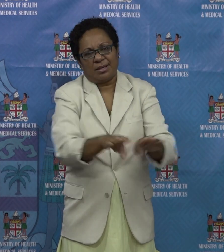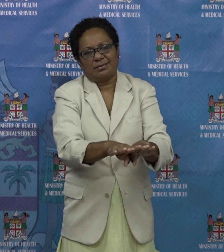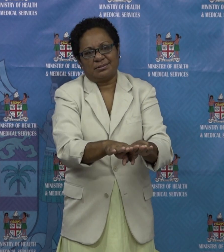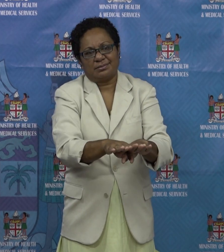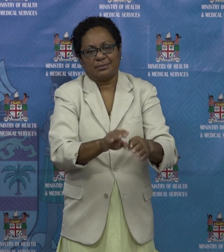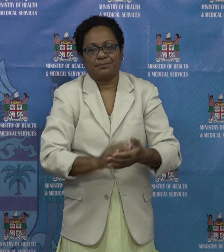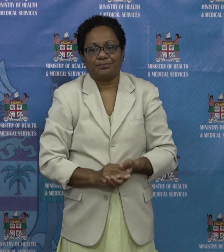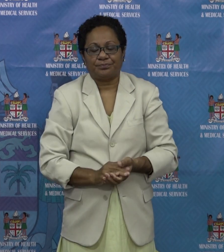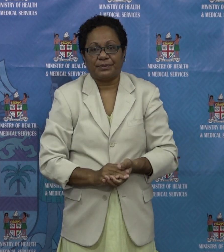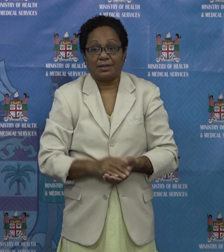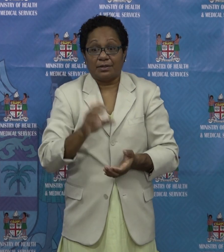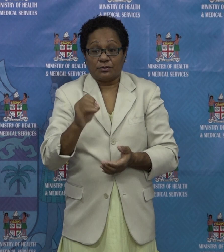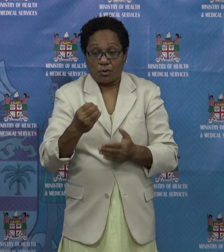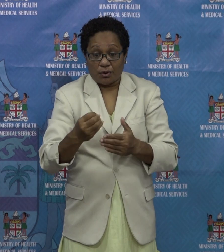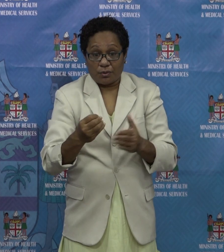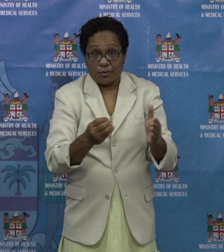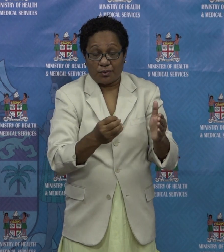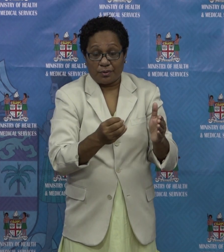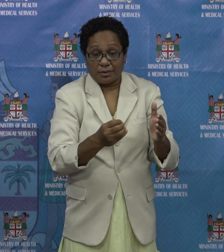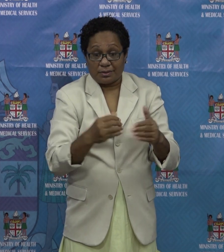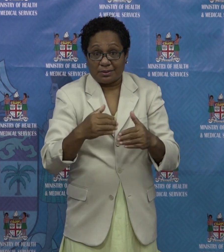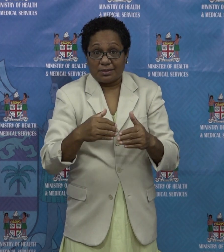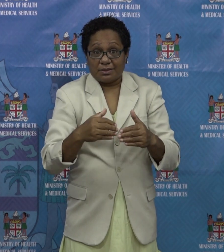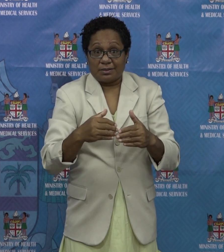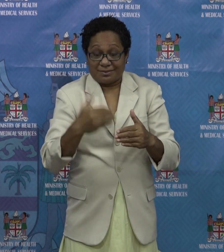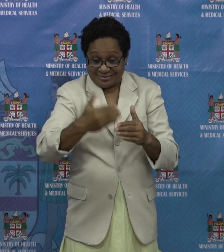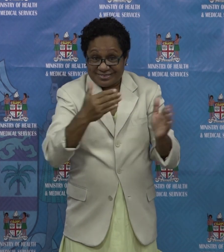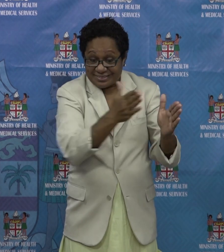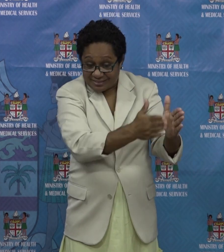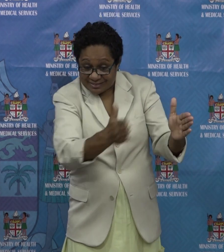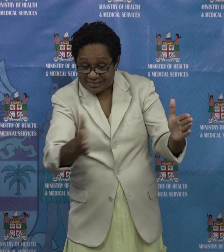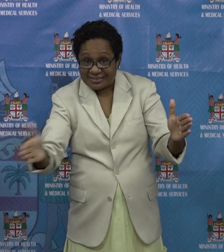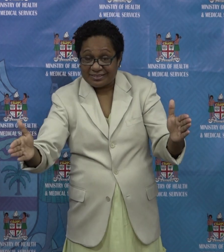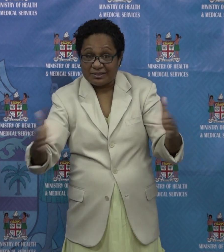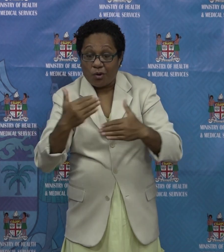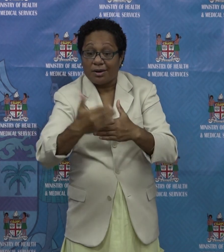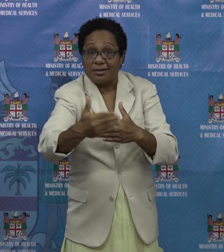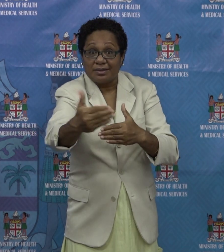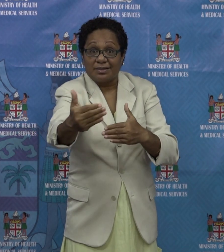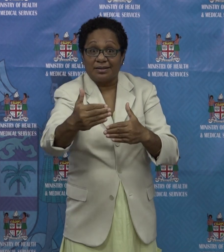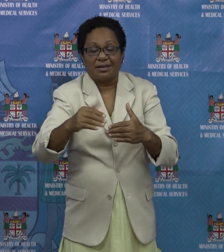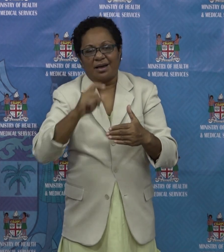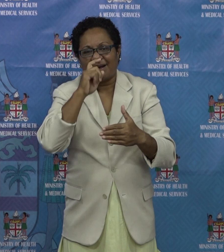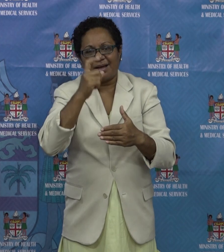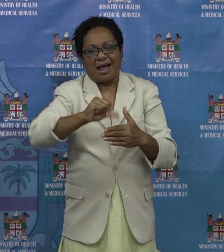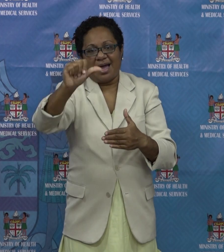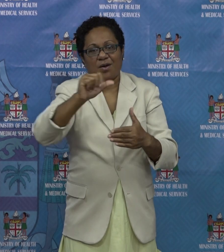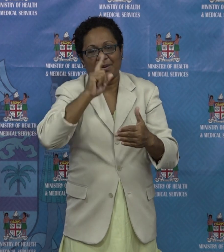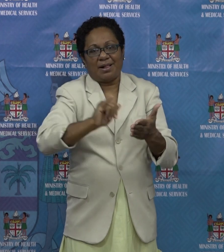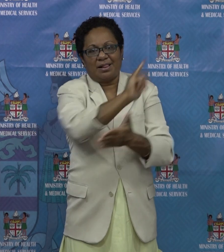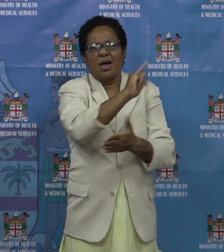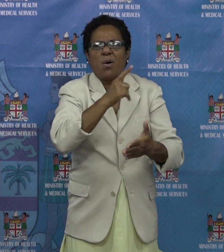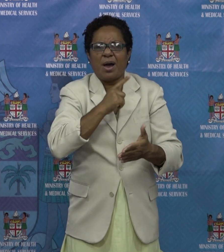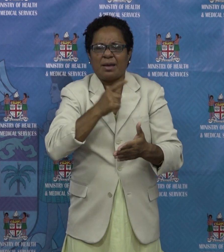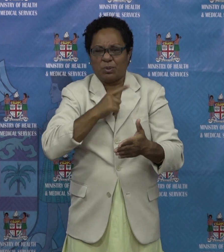few days, we're going to have difficulty giving anybody an approval to go out because we are limited in